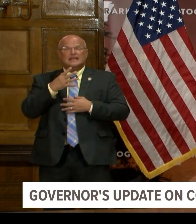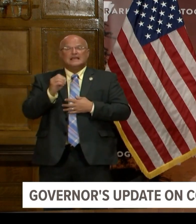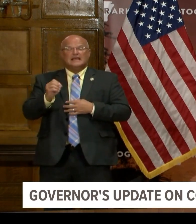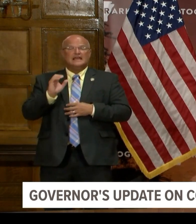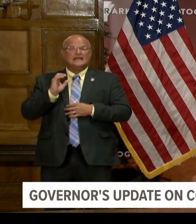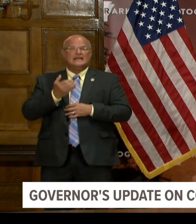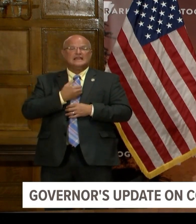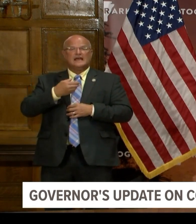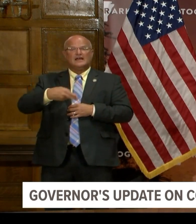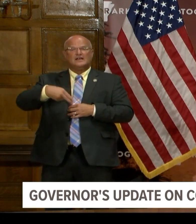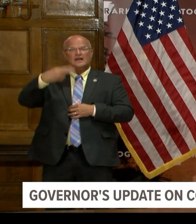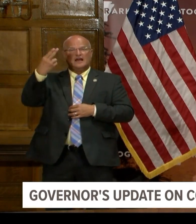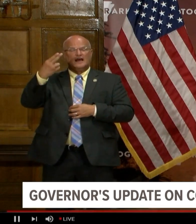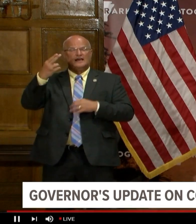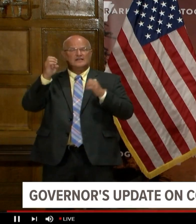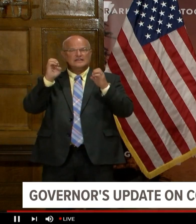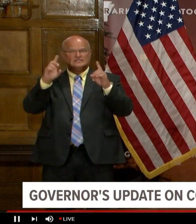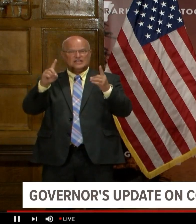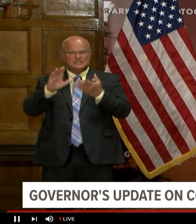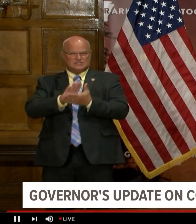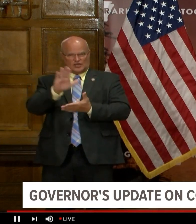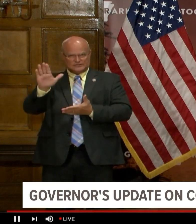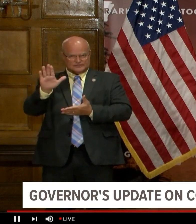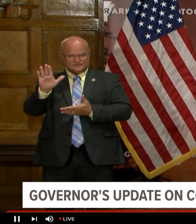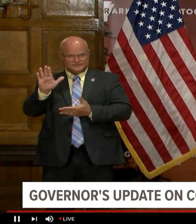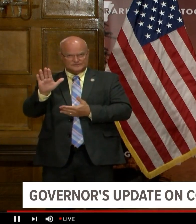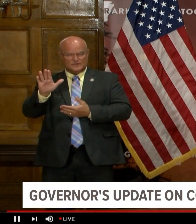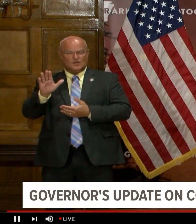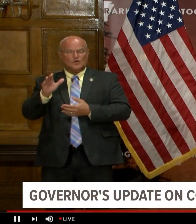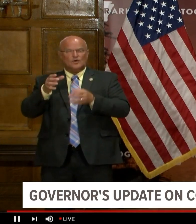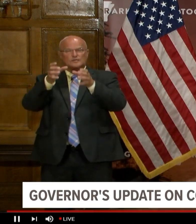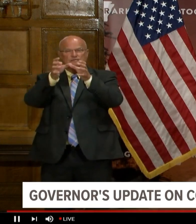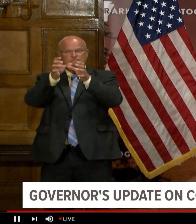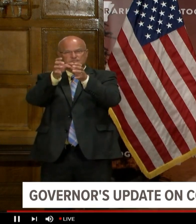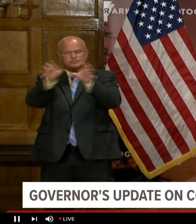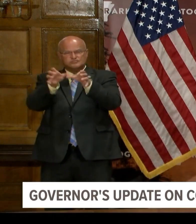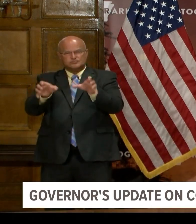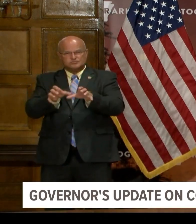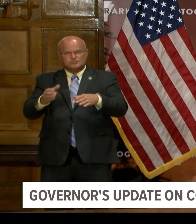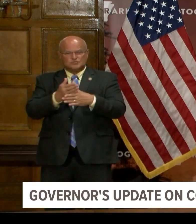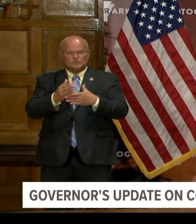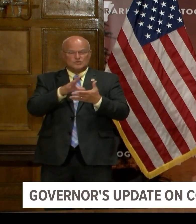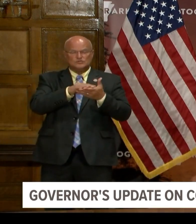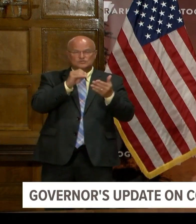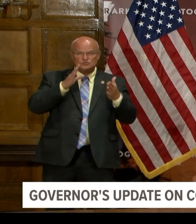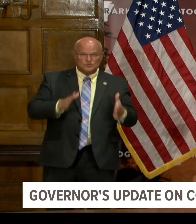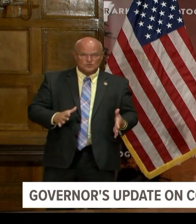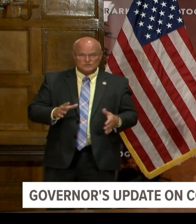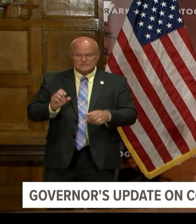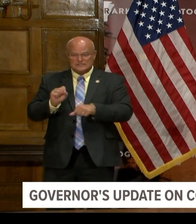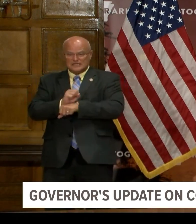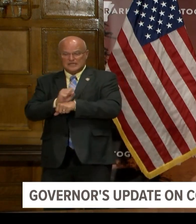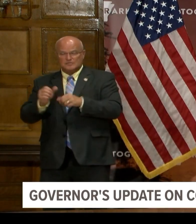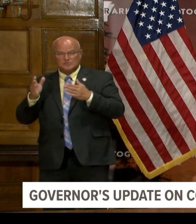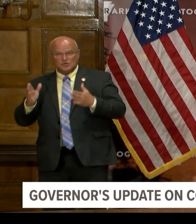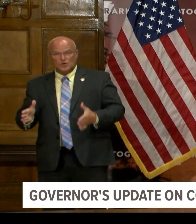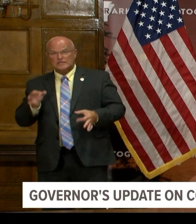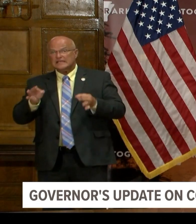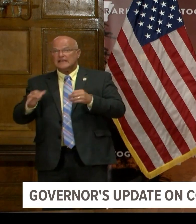higher institutions of higher education. Will be broken down between students and employees if that data is